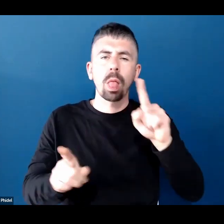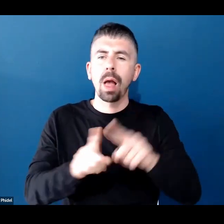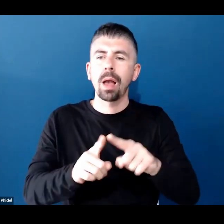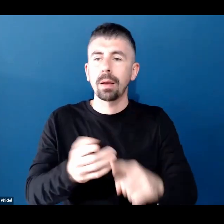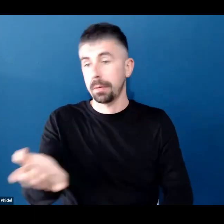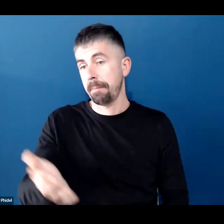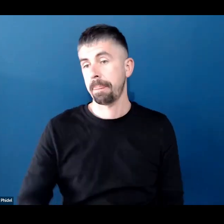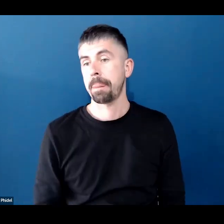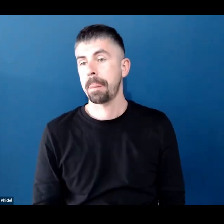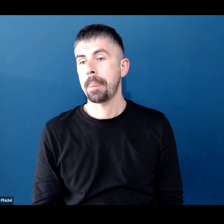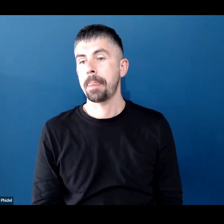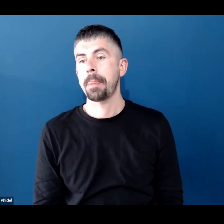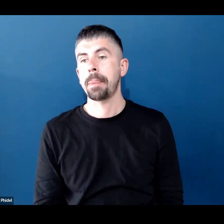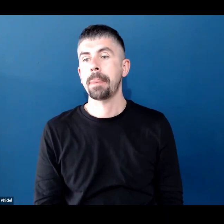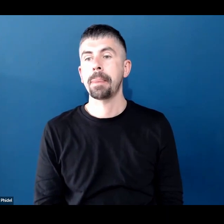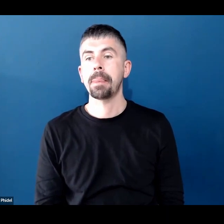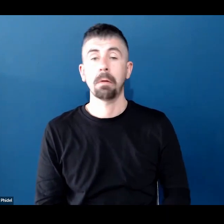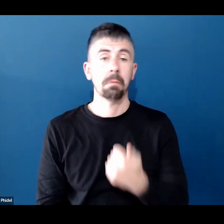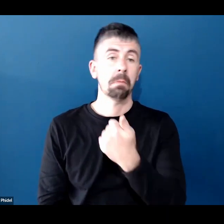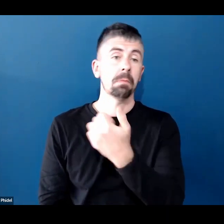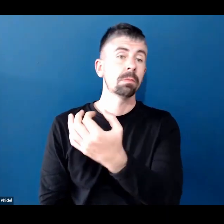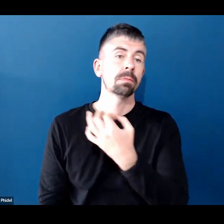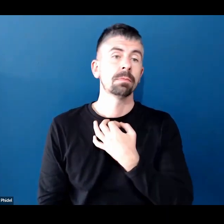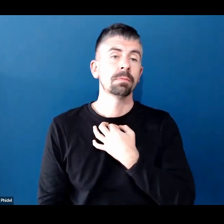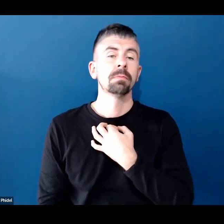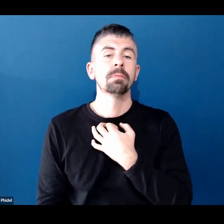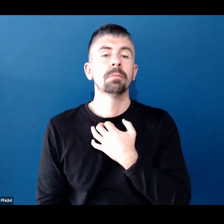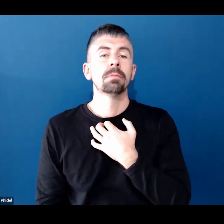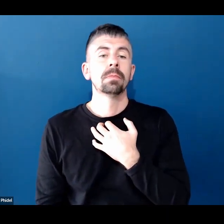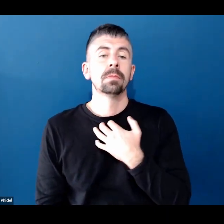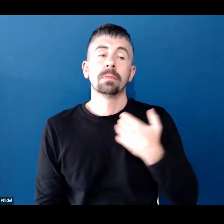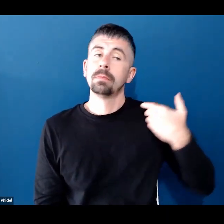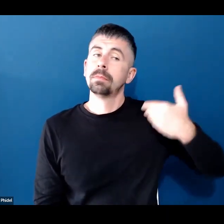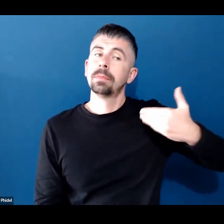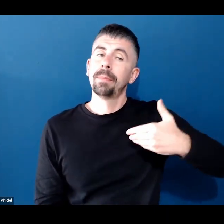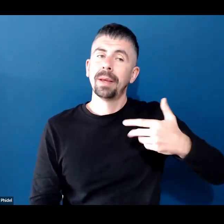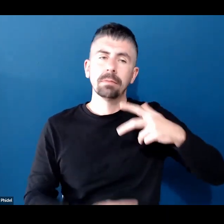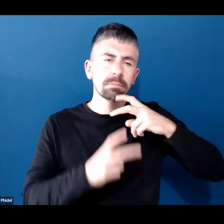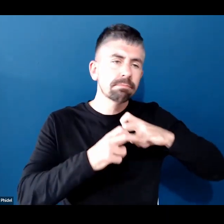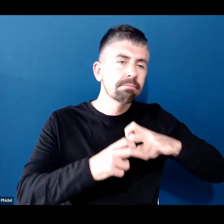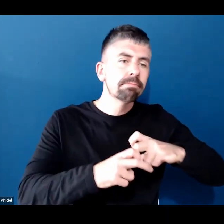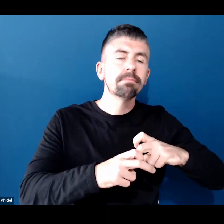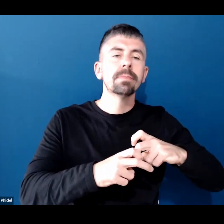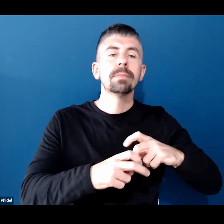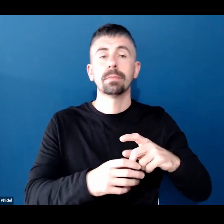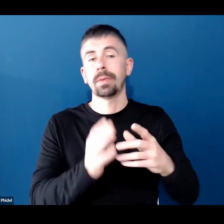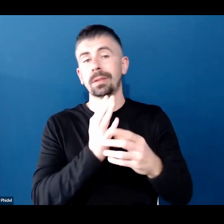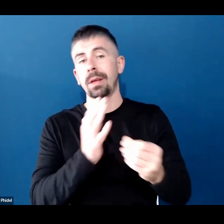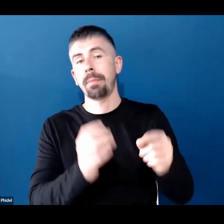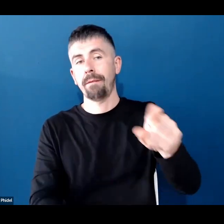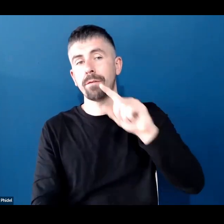Well, that's a good question. The way I've been looking at it for the case of France is we have a